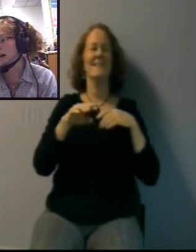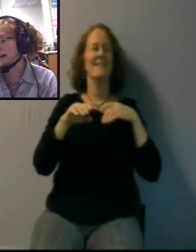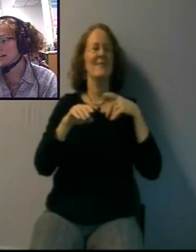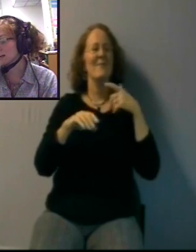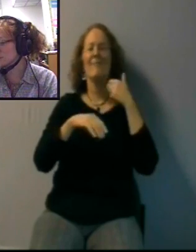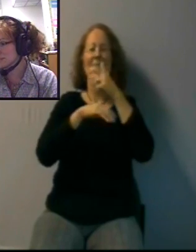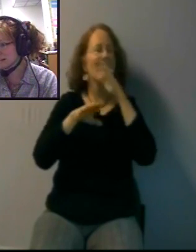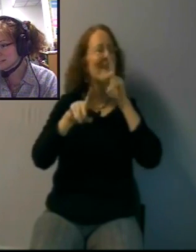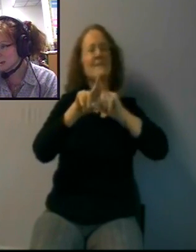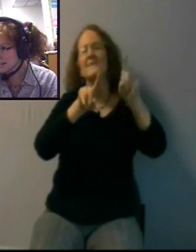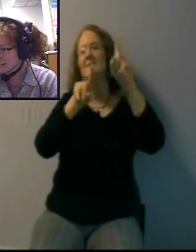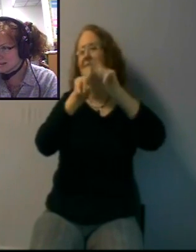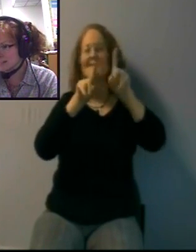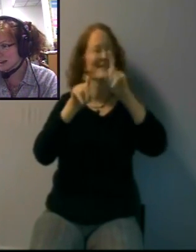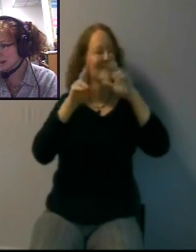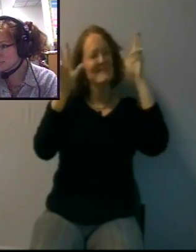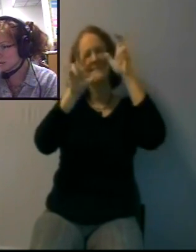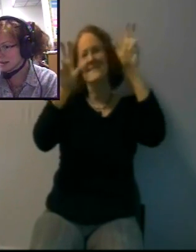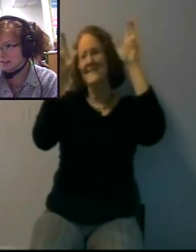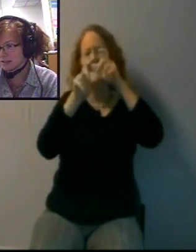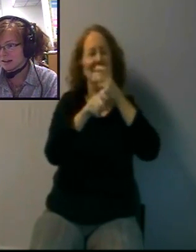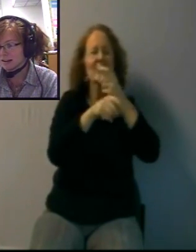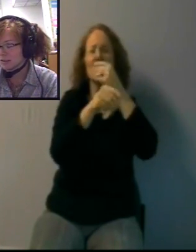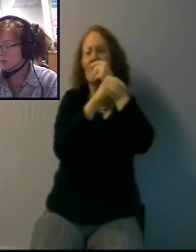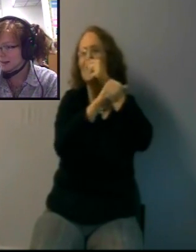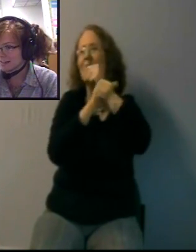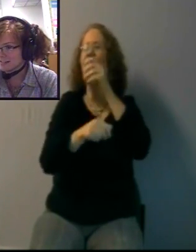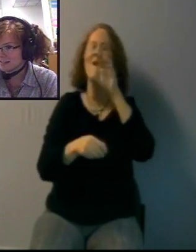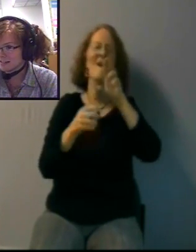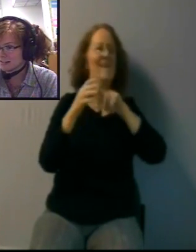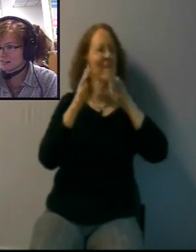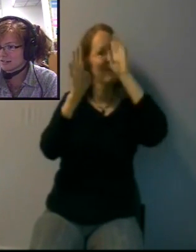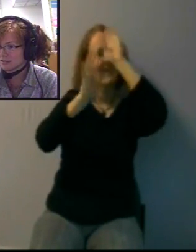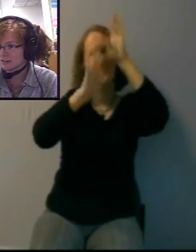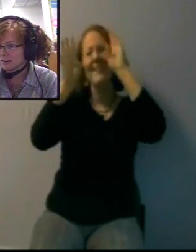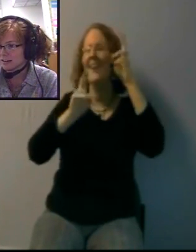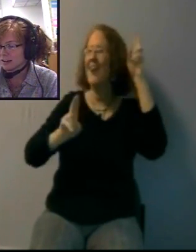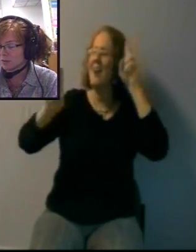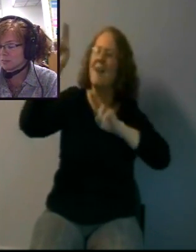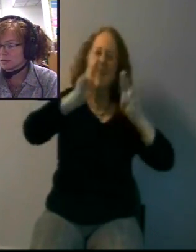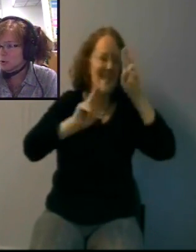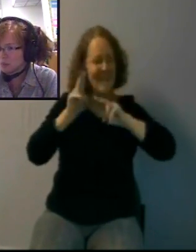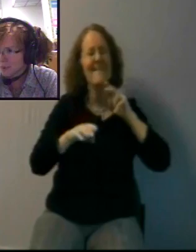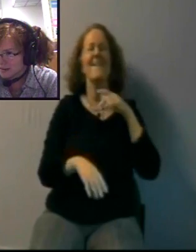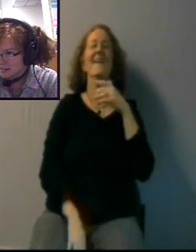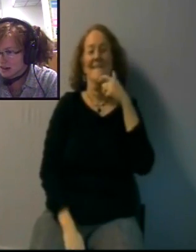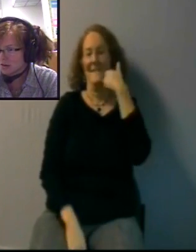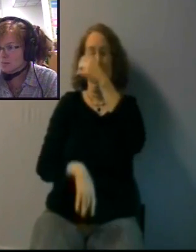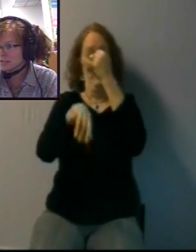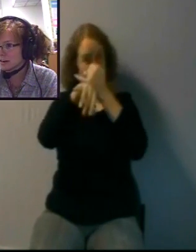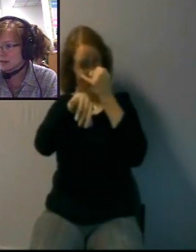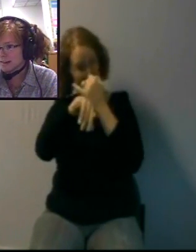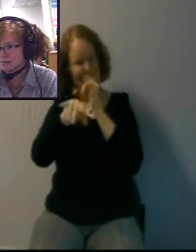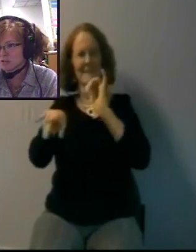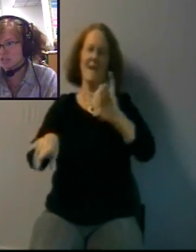And there were 6 cousins, and went to we rode the bus together, and we did all kinds of mischievous